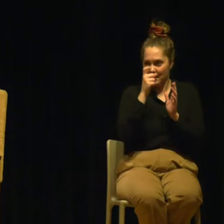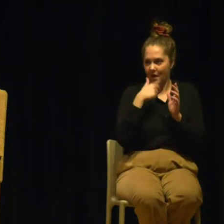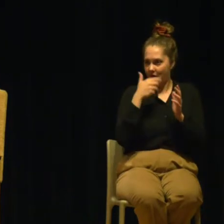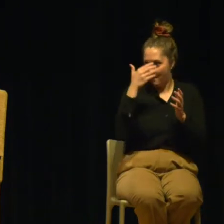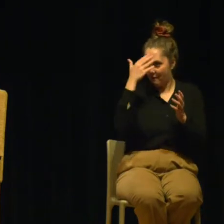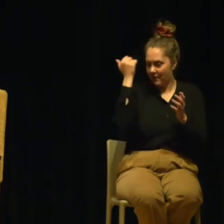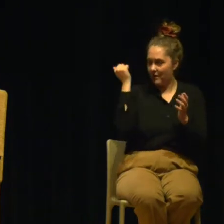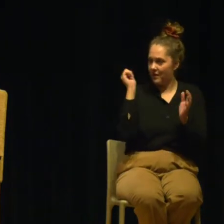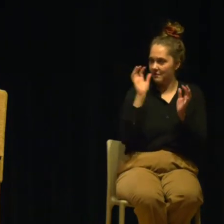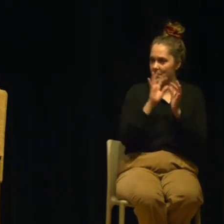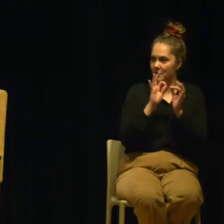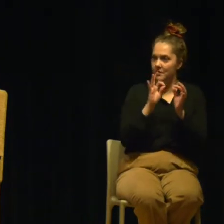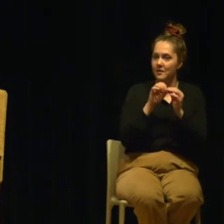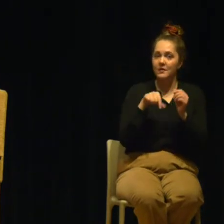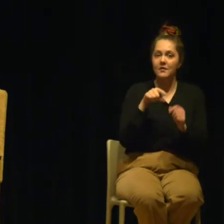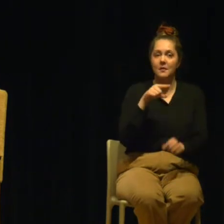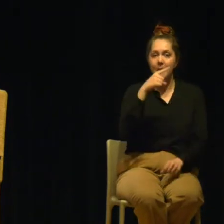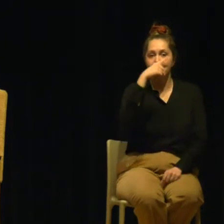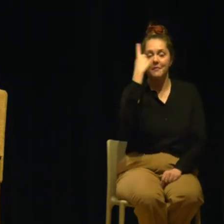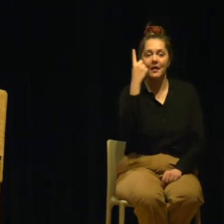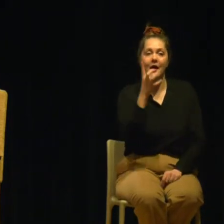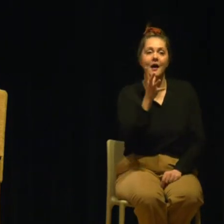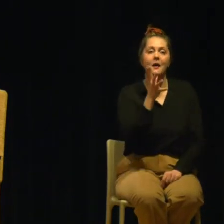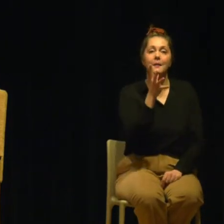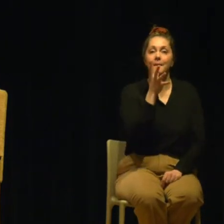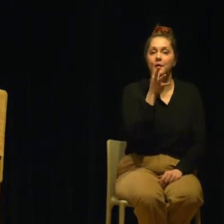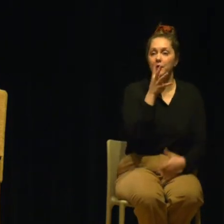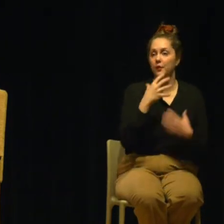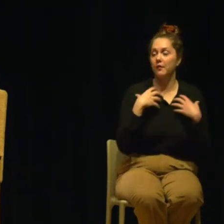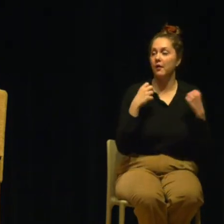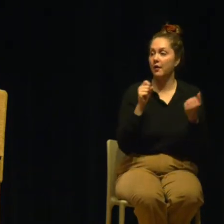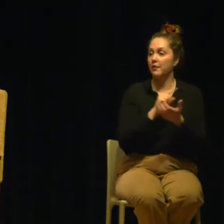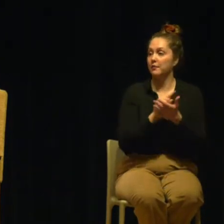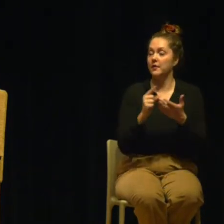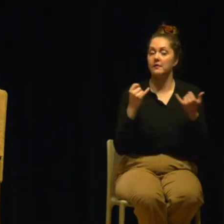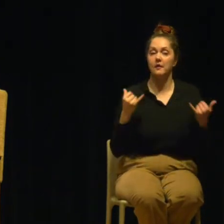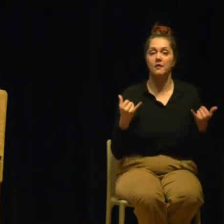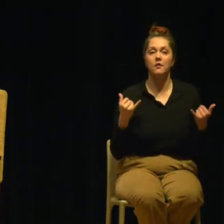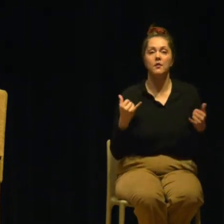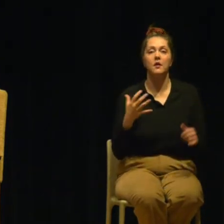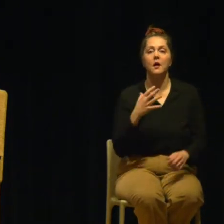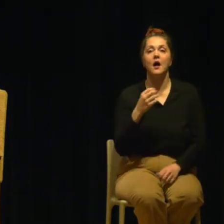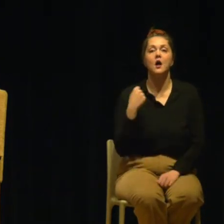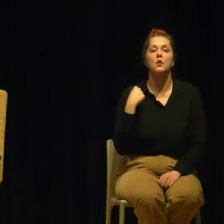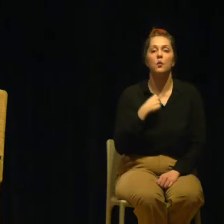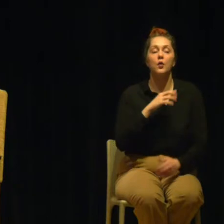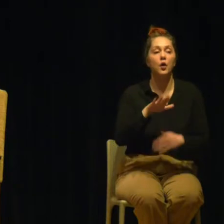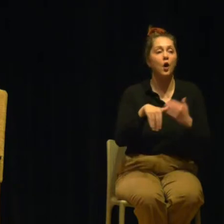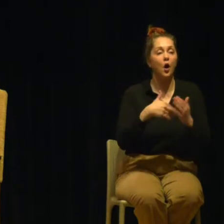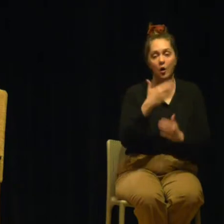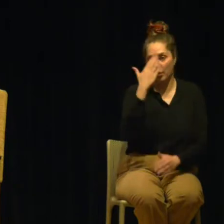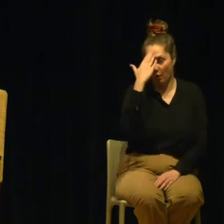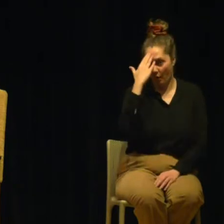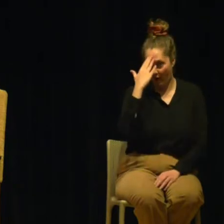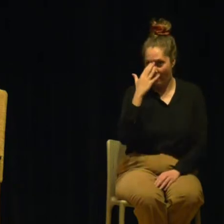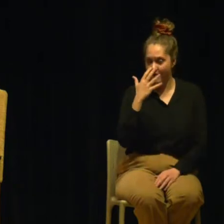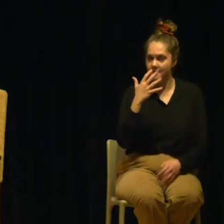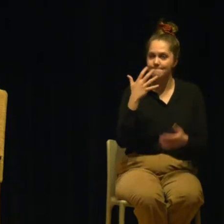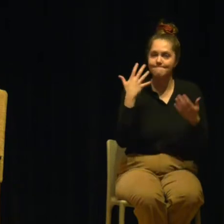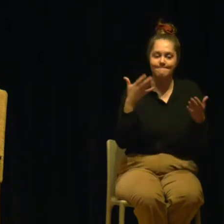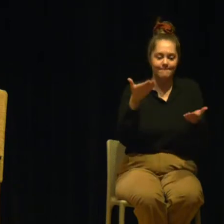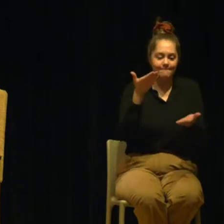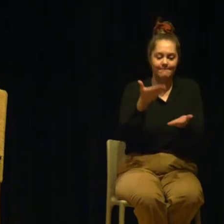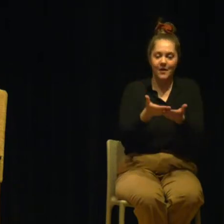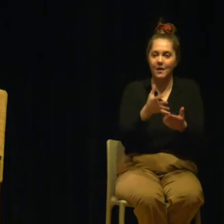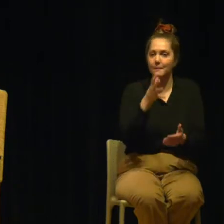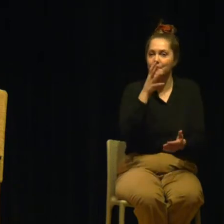it at the top, this is Black Maternal Health Week. And we are all aware of the fact that there is this